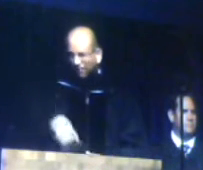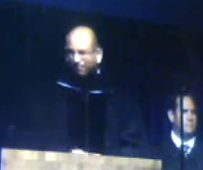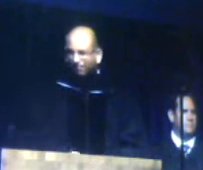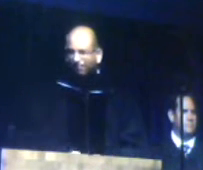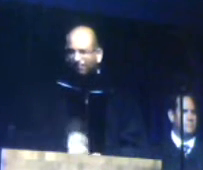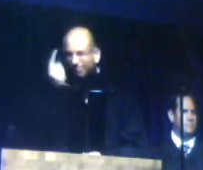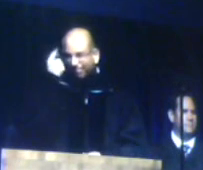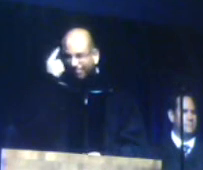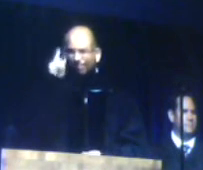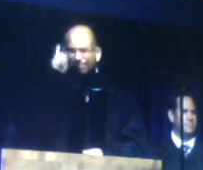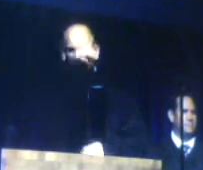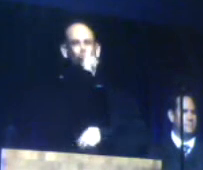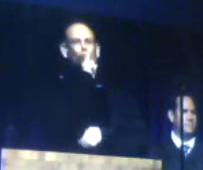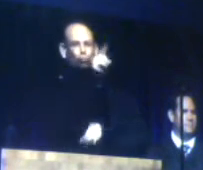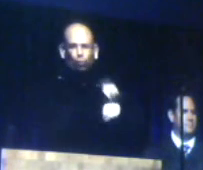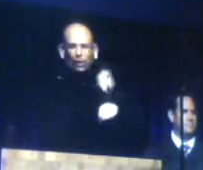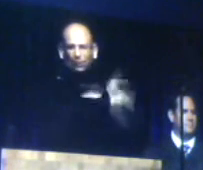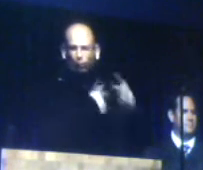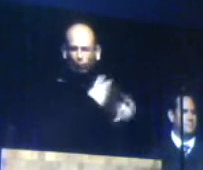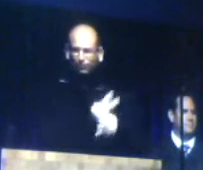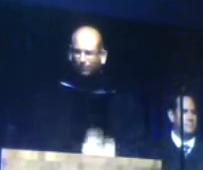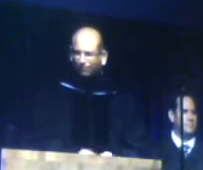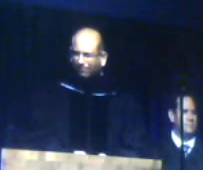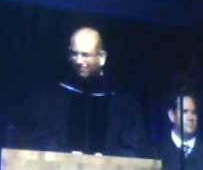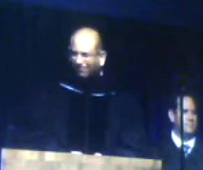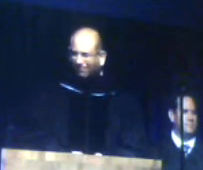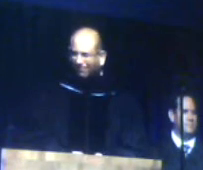it, because now you'll be out in the working world.